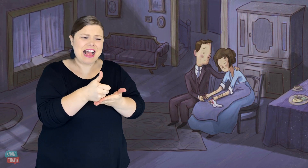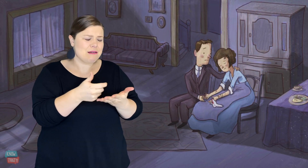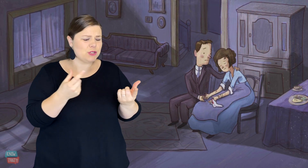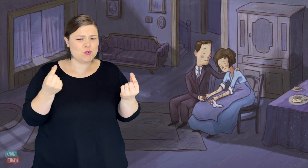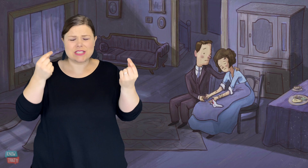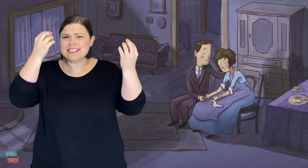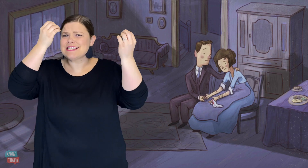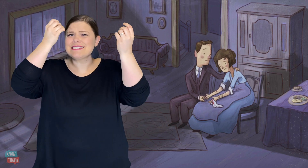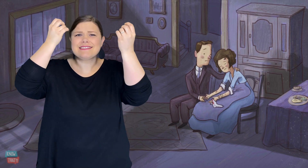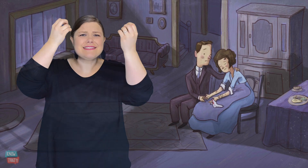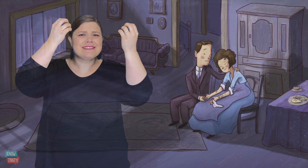new bride.